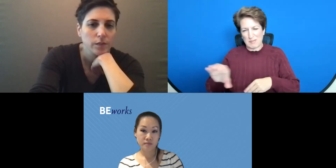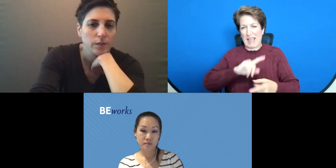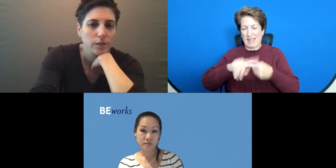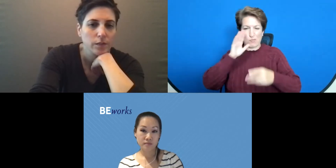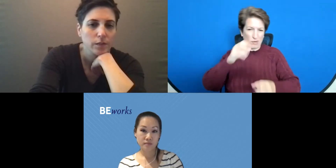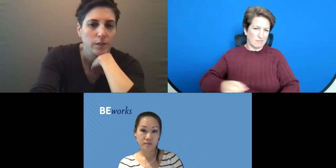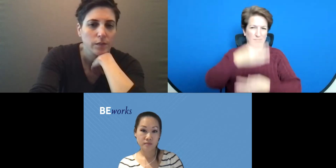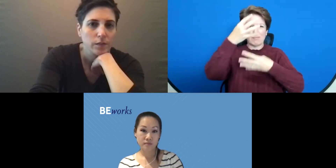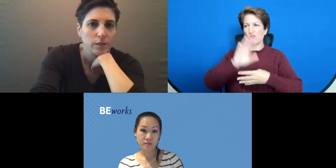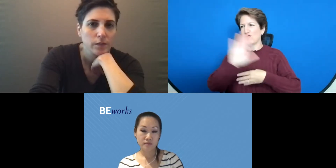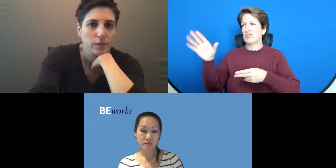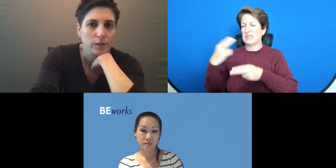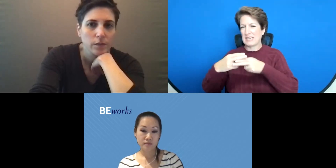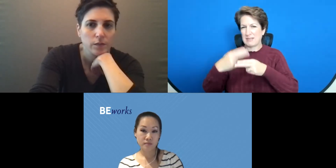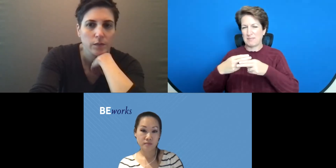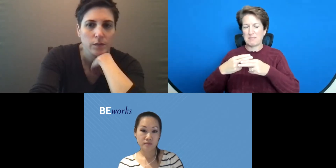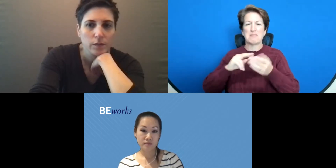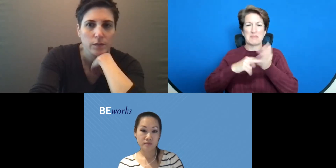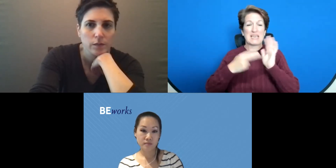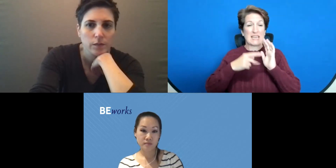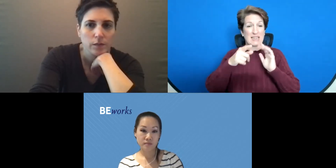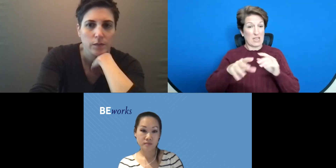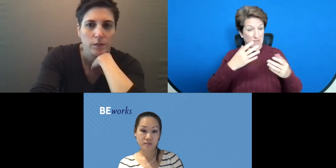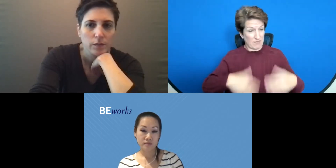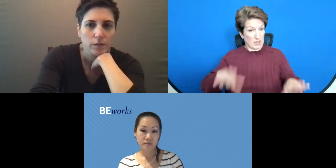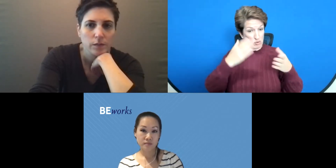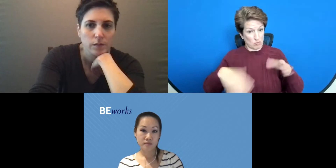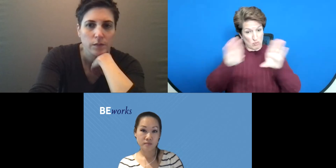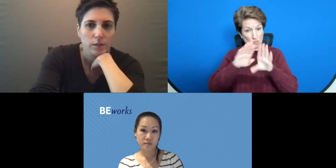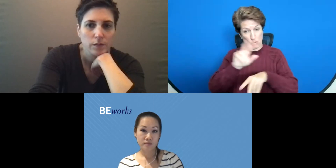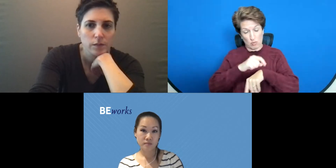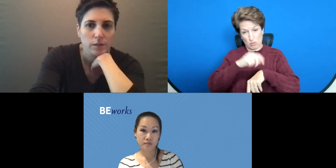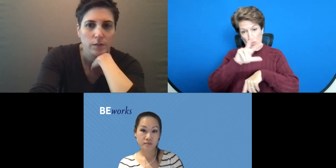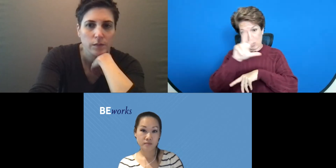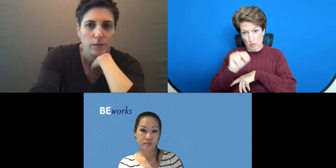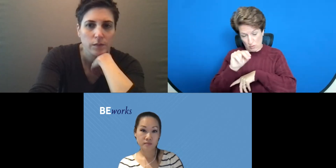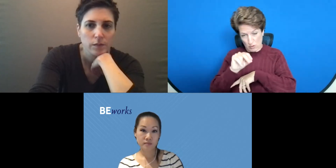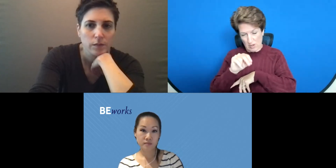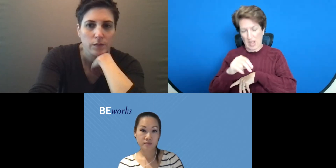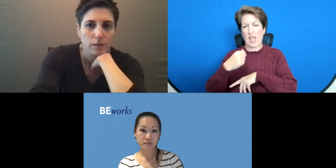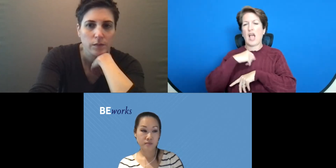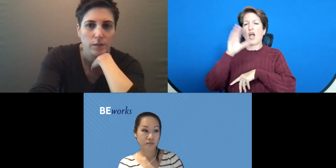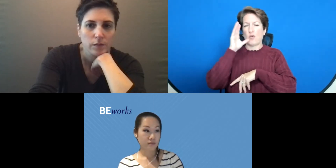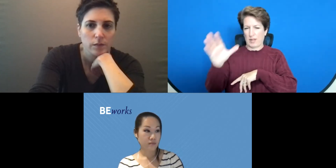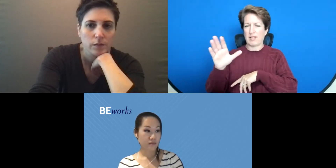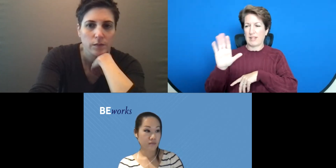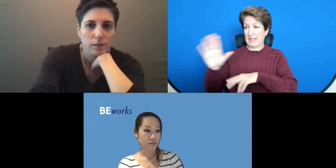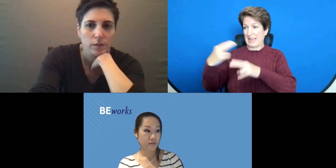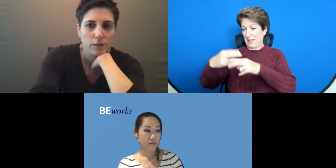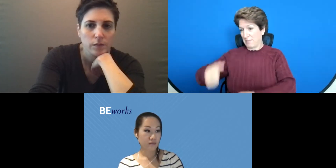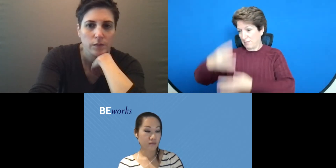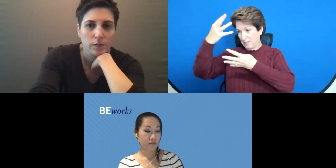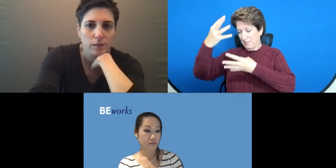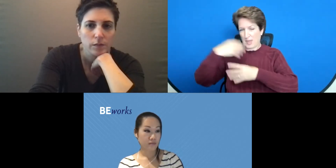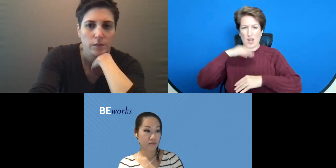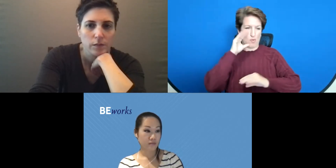So what I'm going to do is right after the session ends at 3:30, I will use this Wheel of Names app and put all your names in it, and